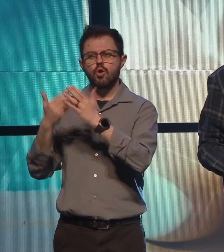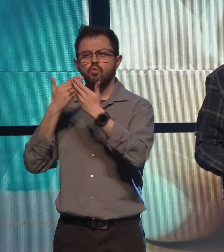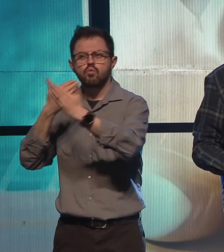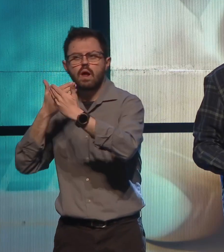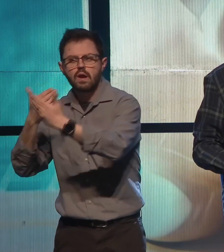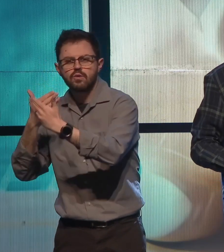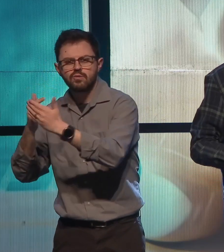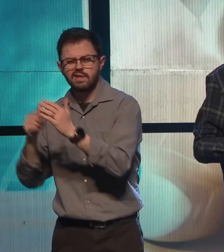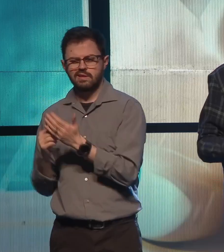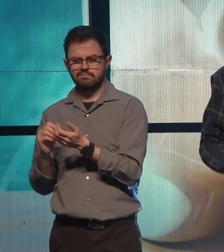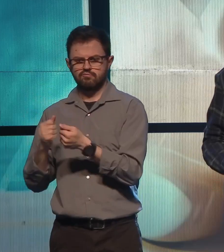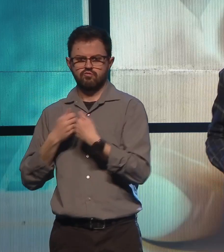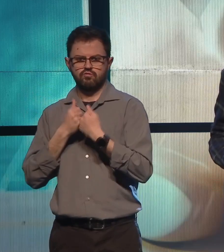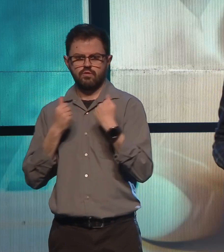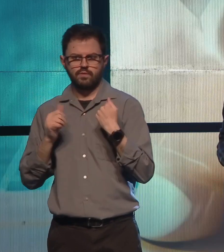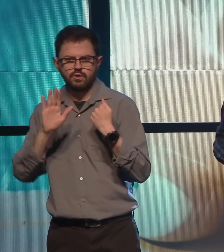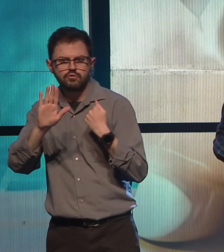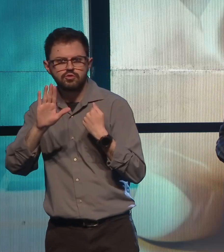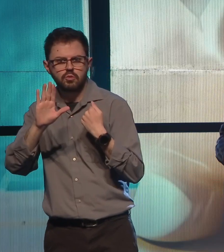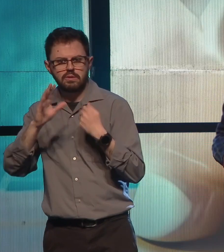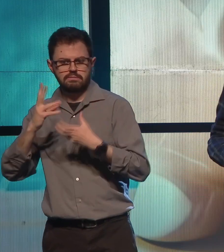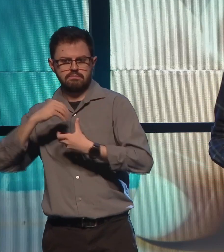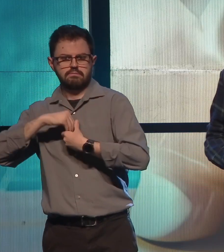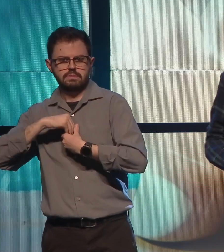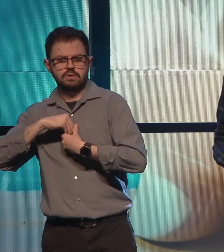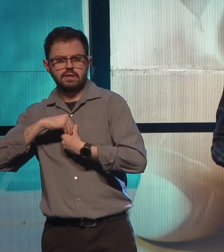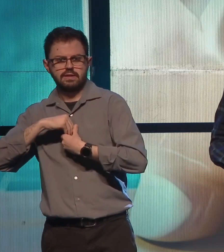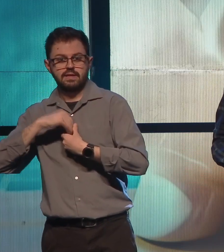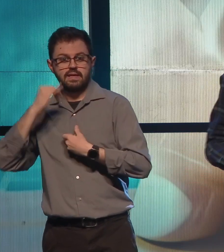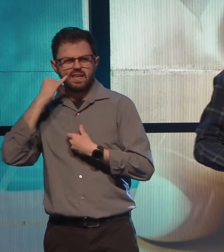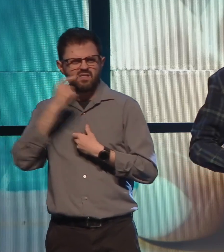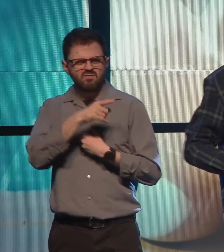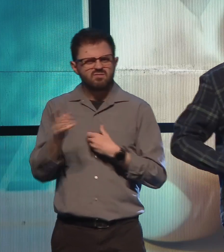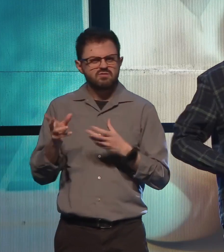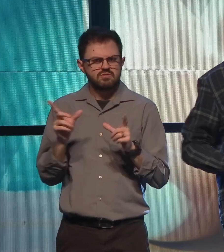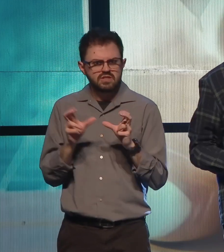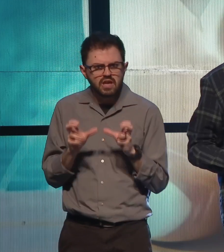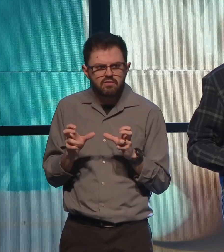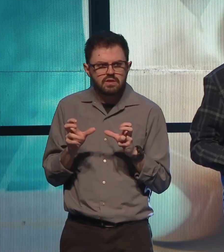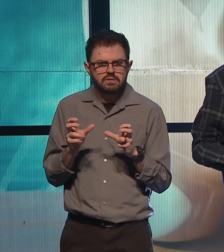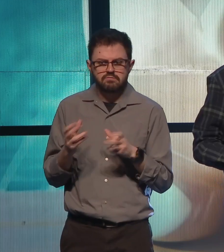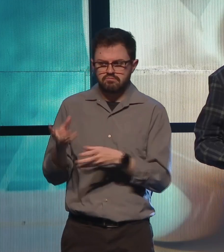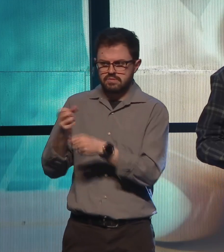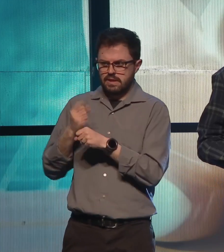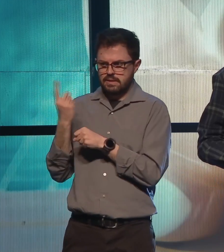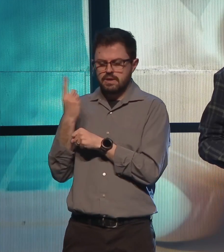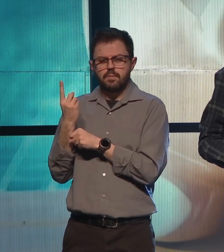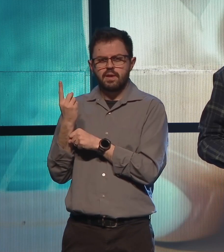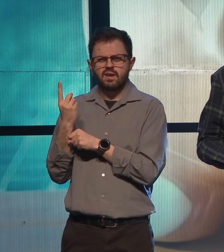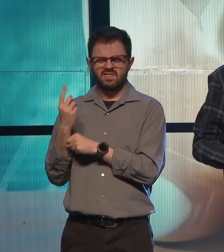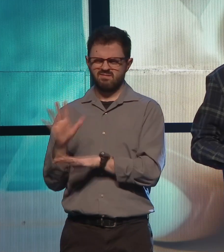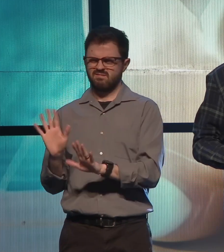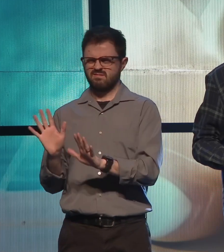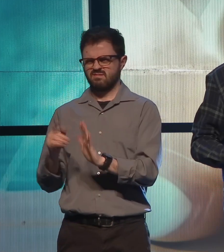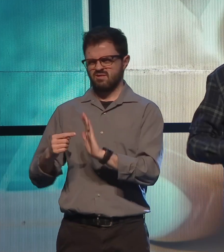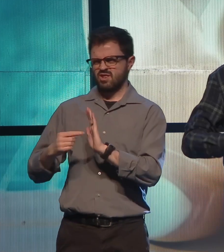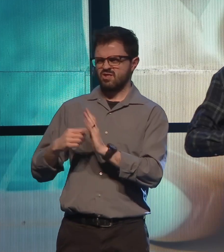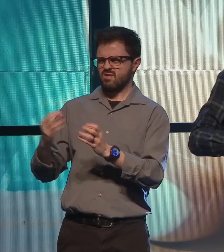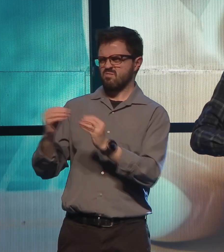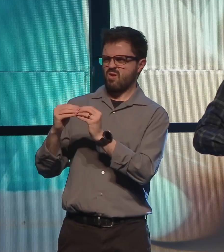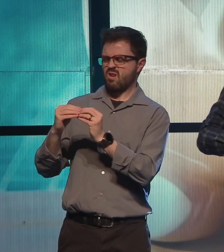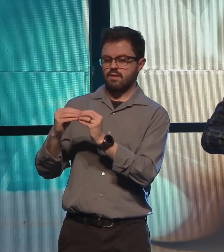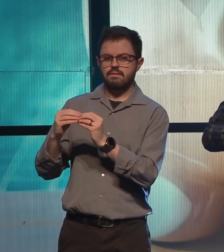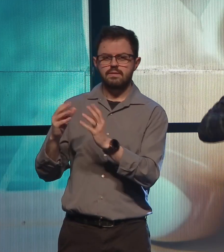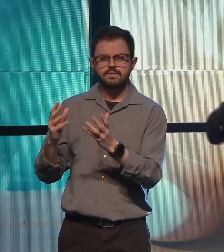your character. If you have selfish character and you receive, you're going to think you deserve more. There's something about receiving that